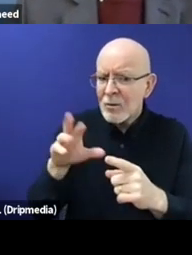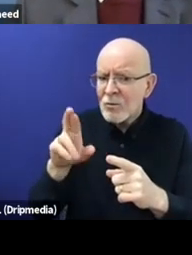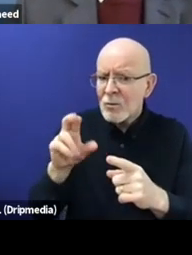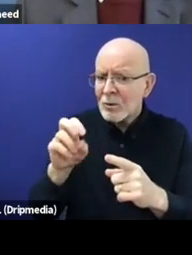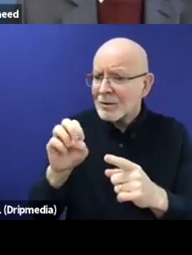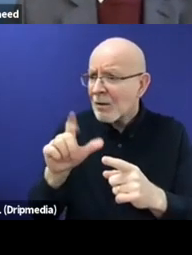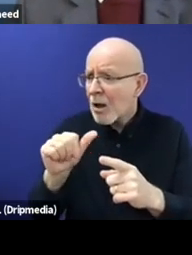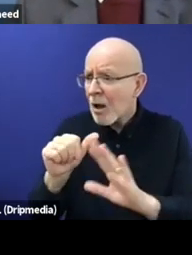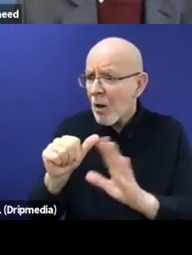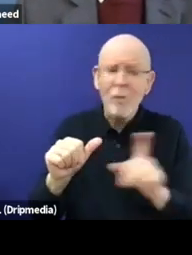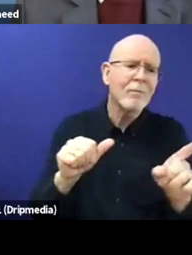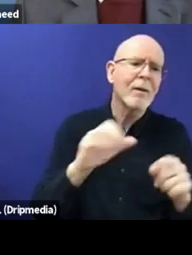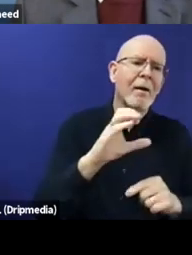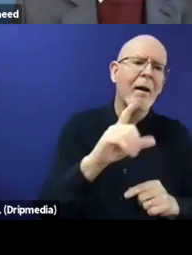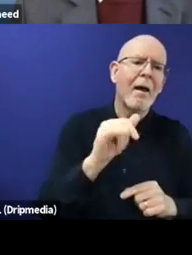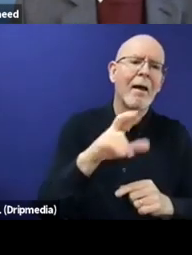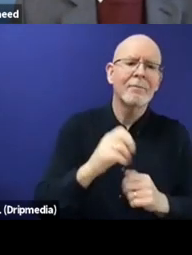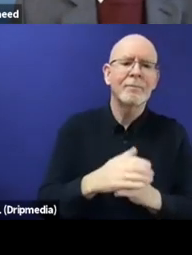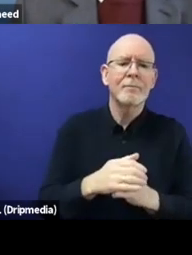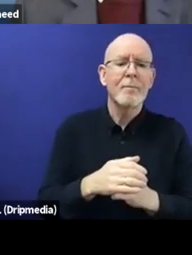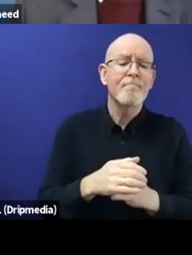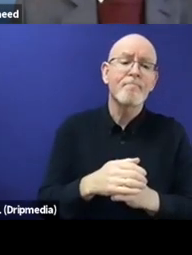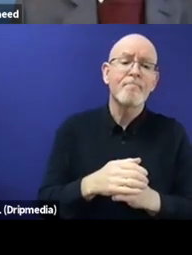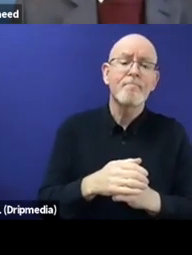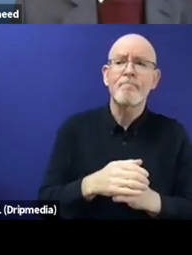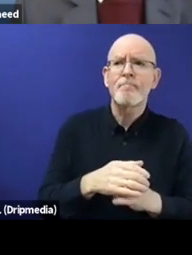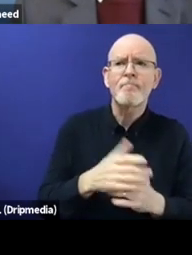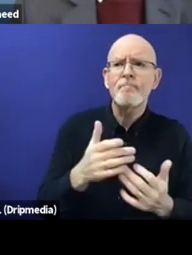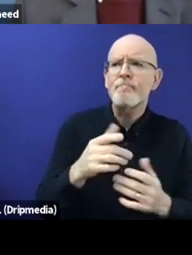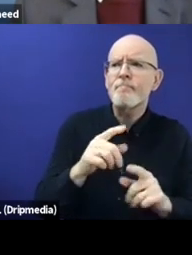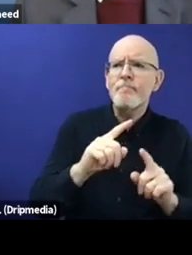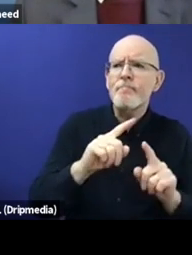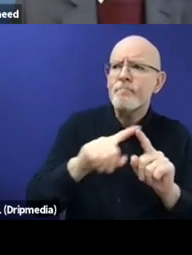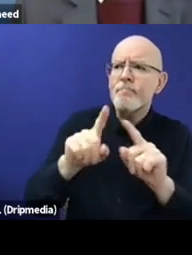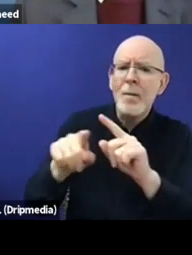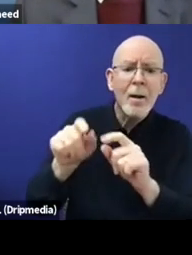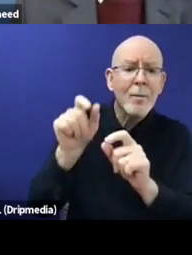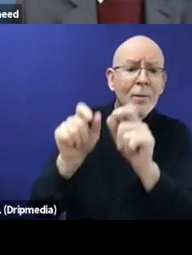putting my GAIN hat on, the Global Academic Interdisciplinary Network, because